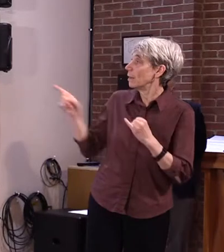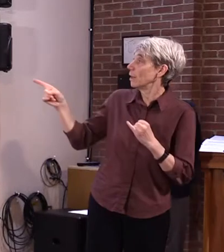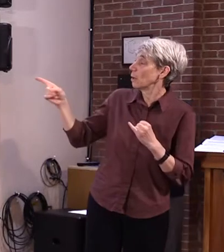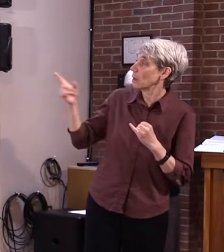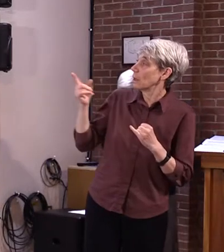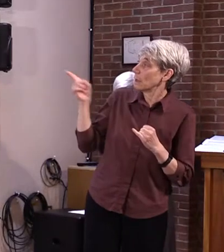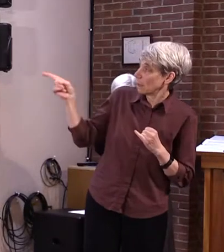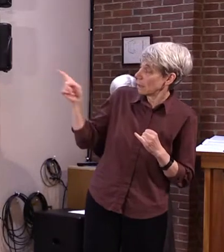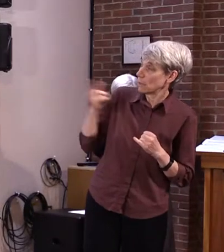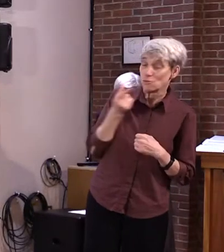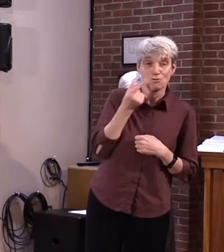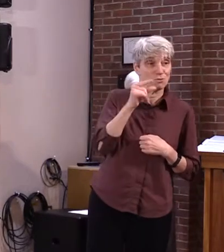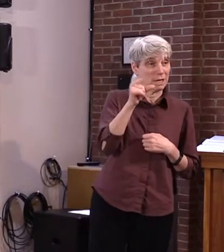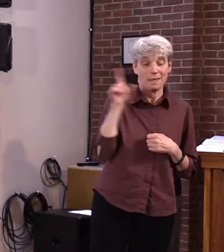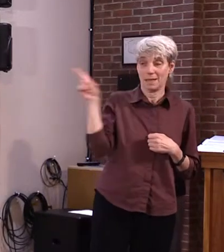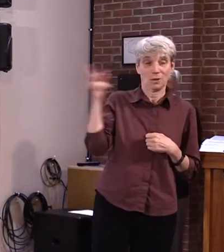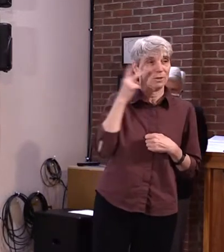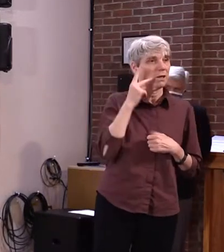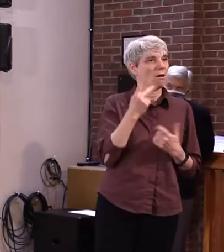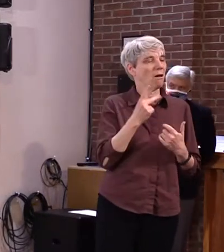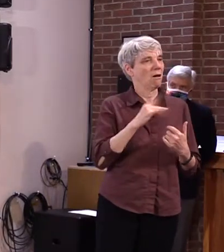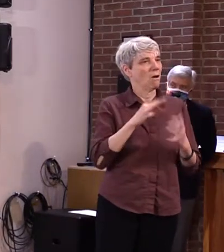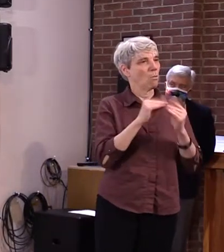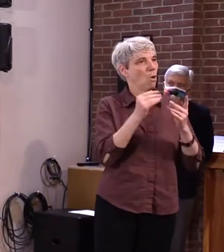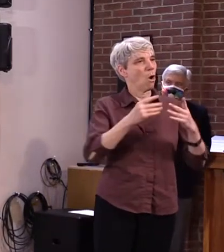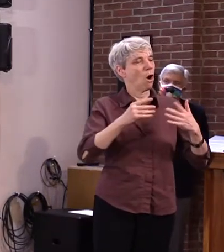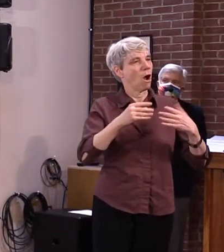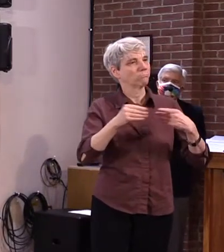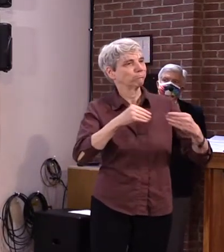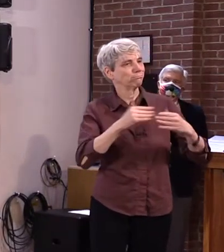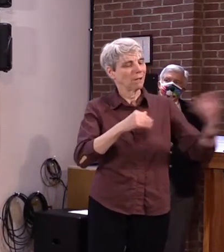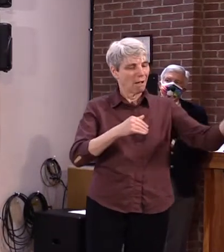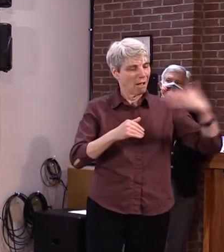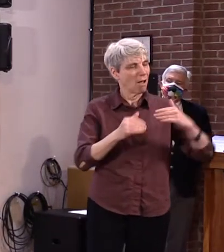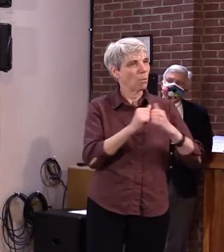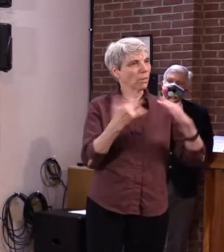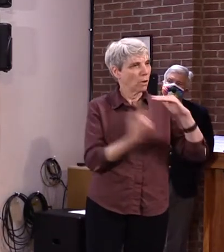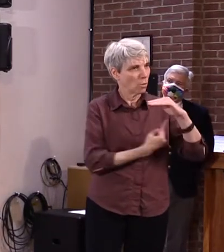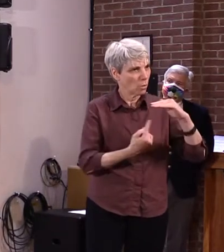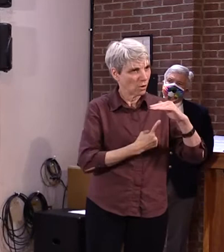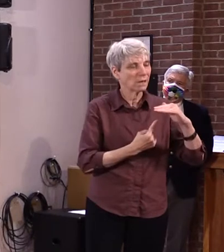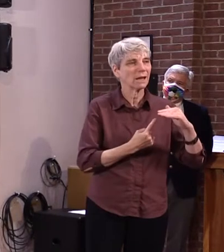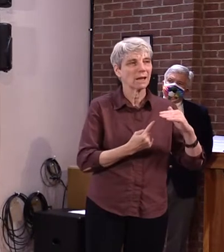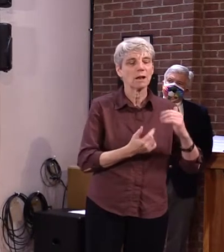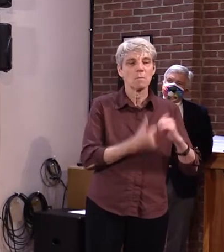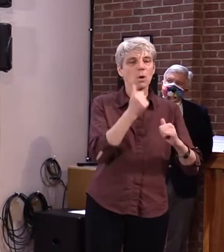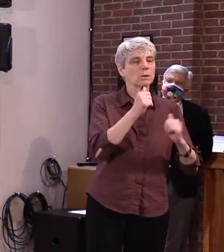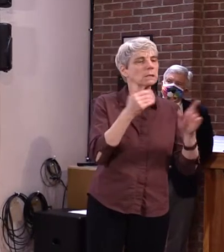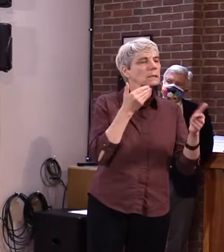better. The places that have increased largely in the capital region in New York and then Western